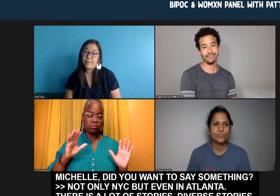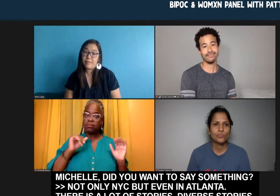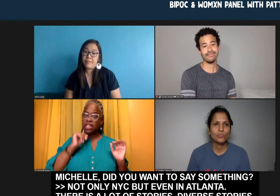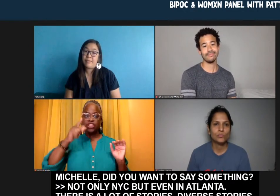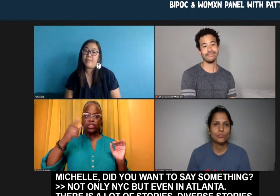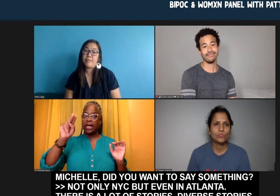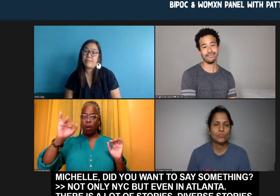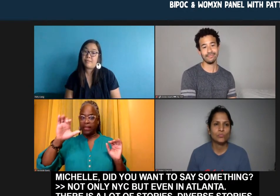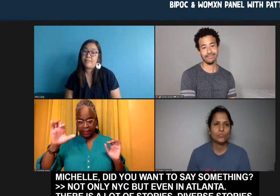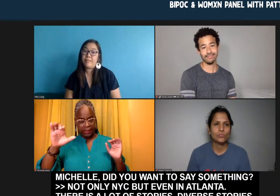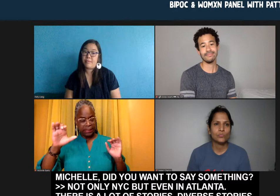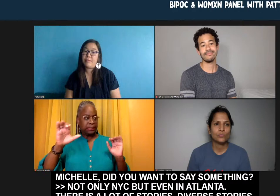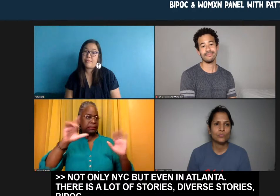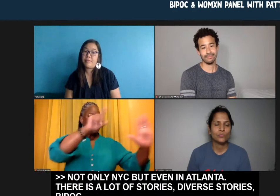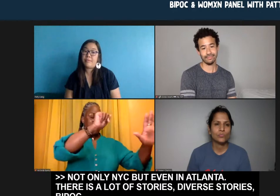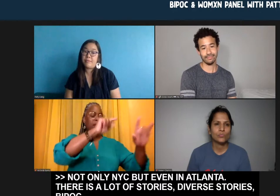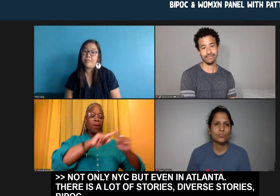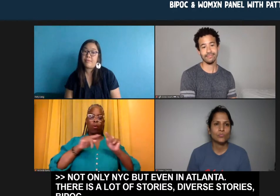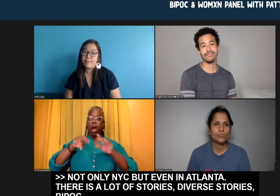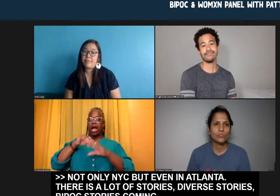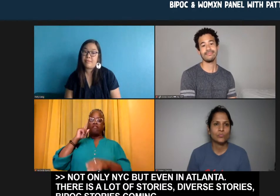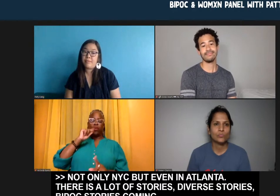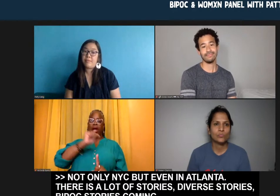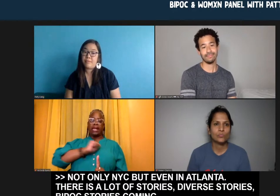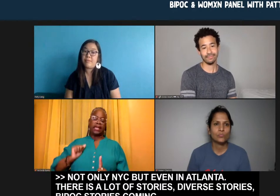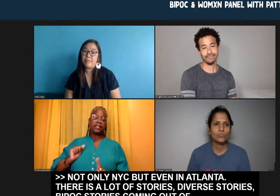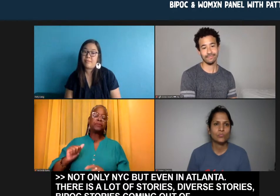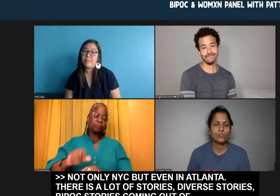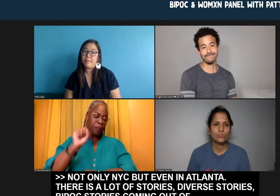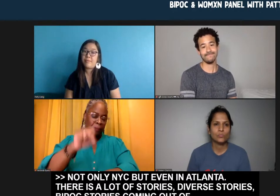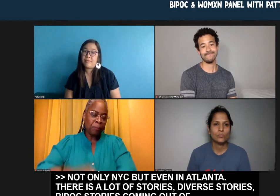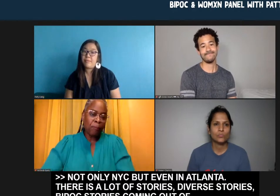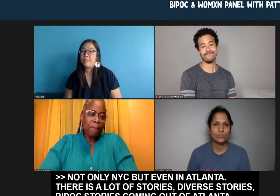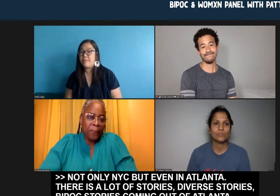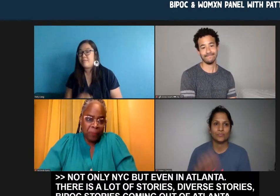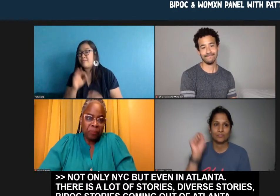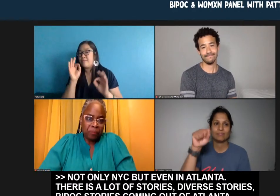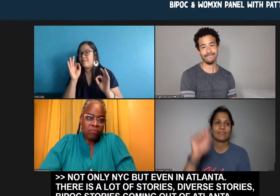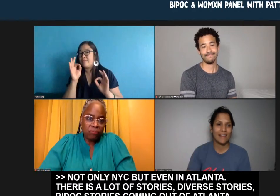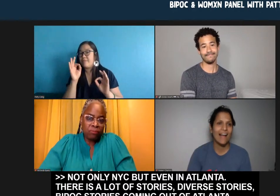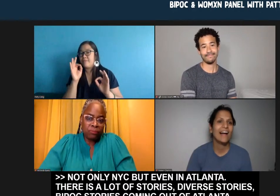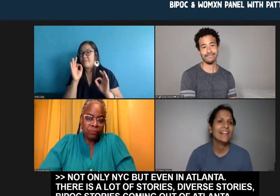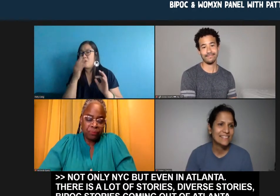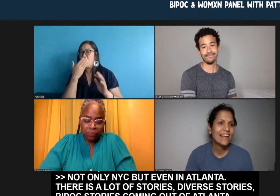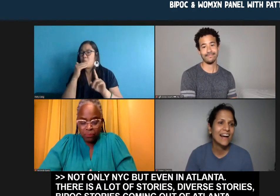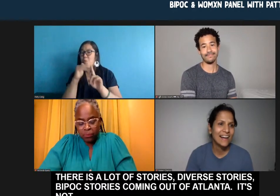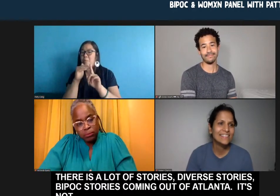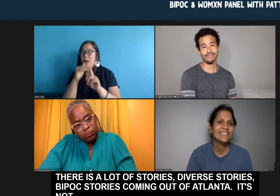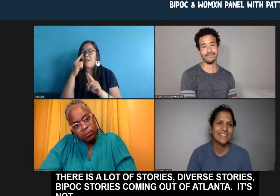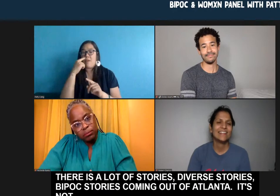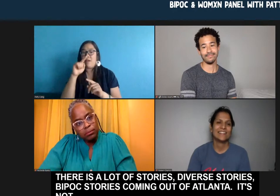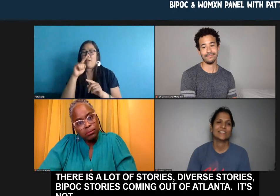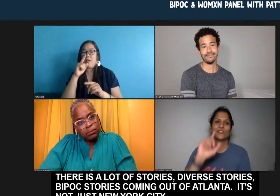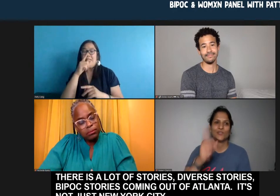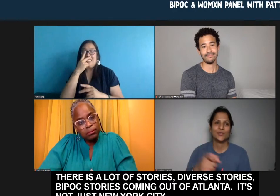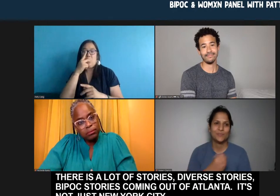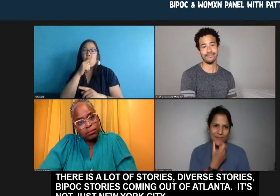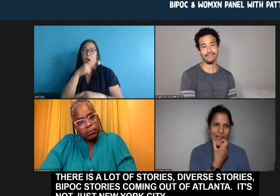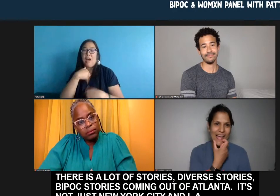Atlanta. So it's not just New York City and LA, because we can't forget about Atlanta. Great, thank you so much.